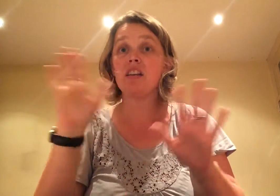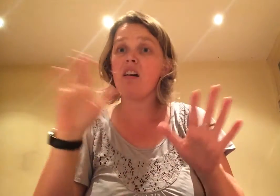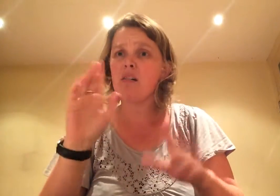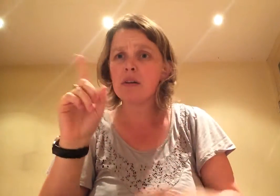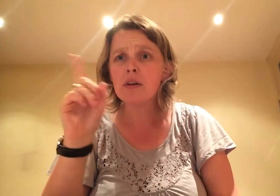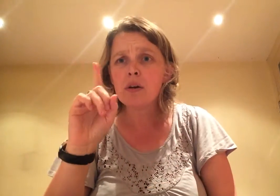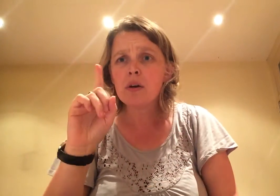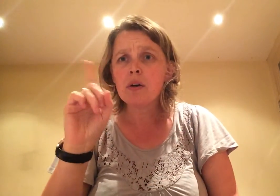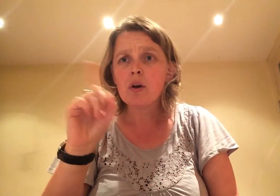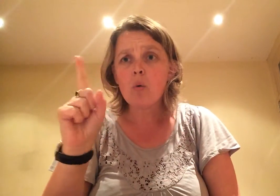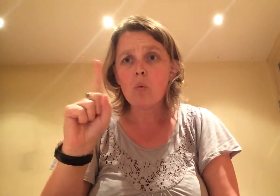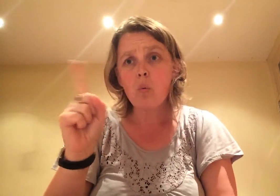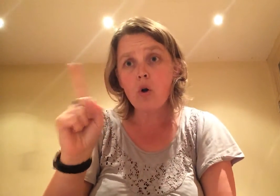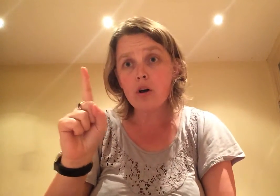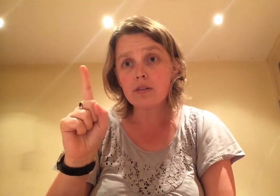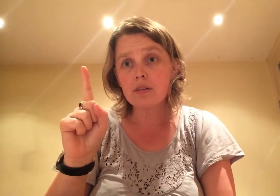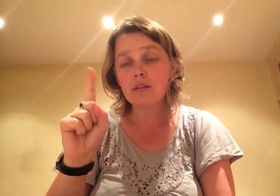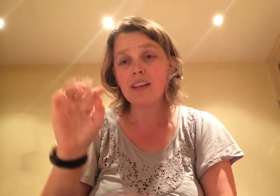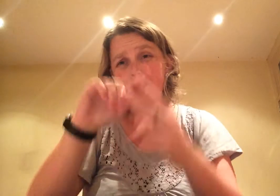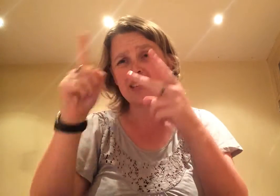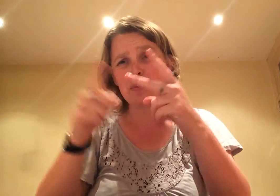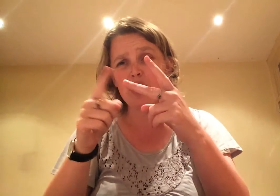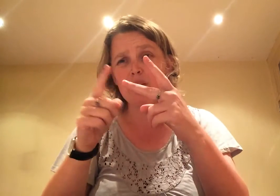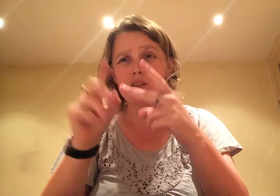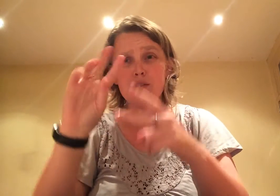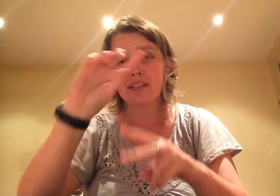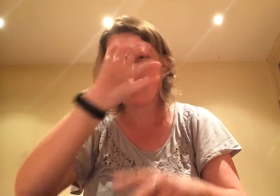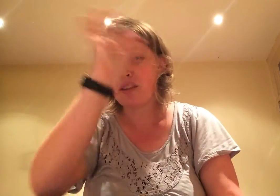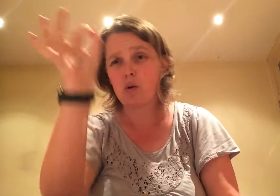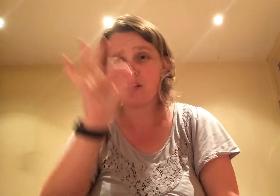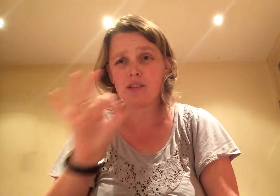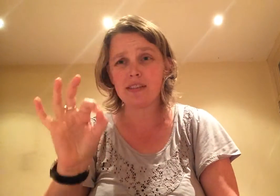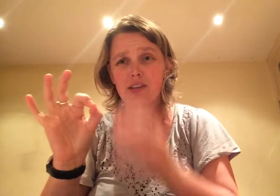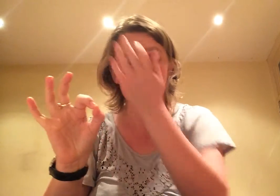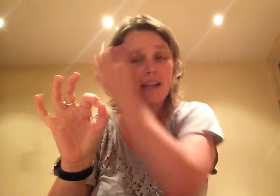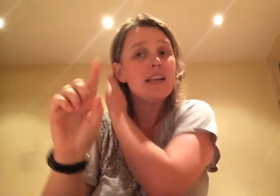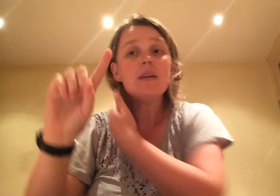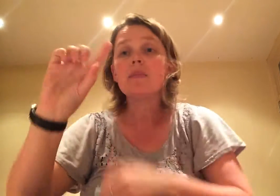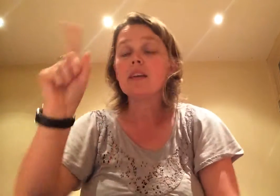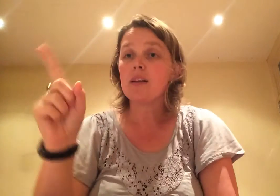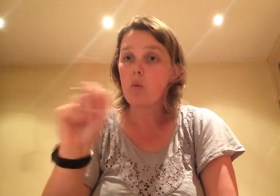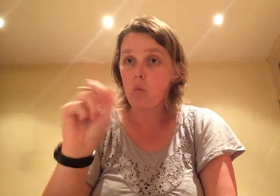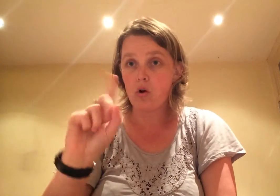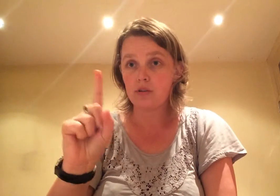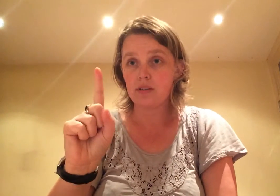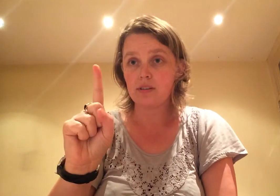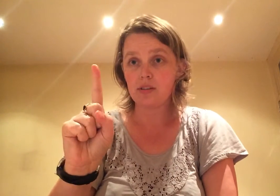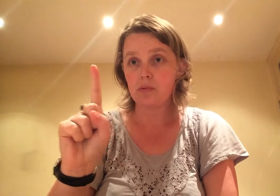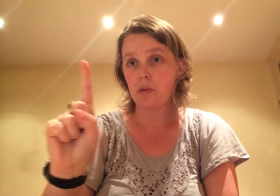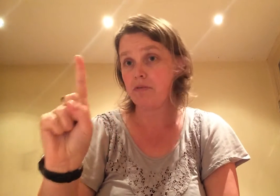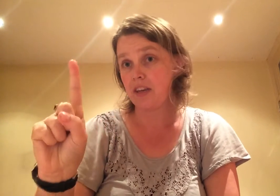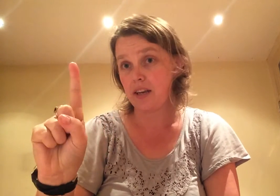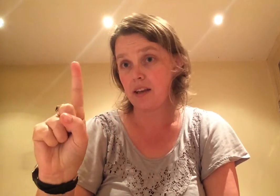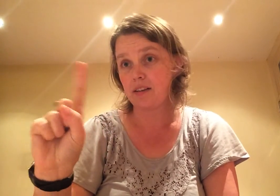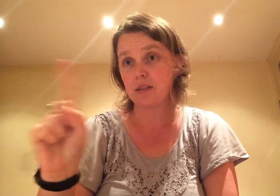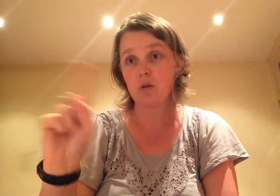oh, what? Okay, I'm skipping over. I'm going to do the questions actually. What? So it's just with your finger, waving